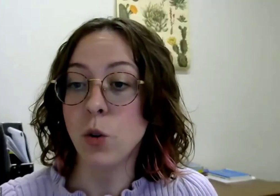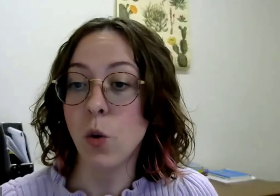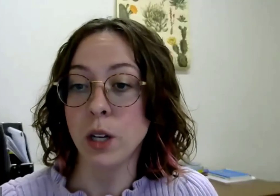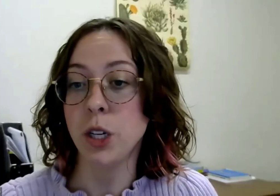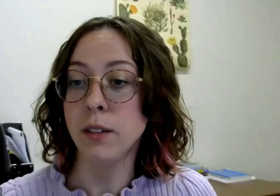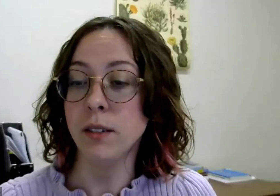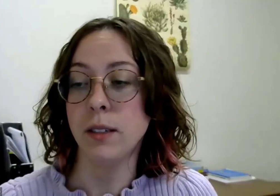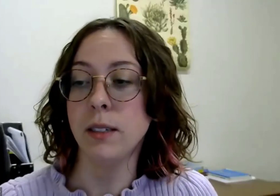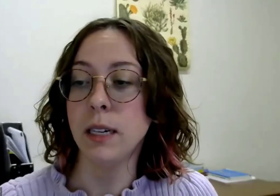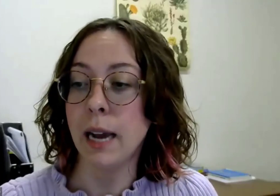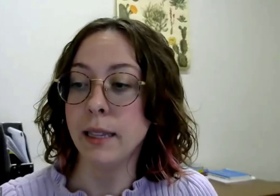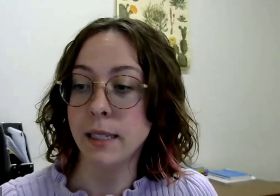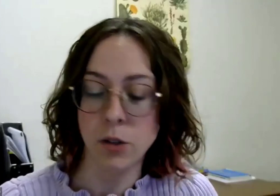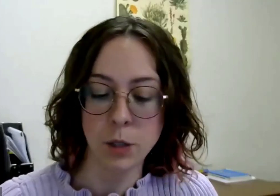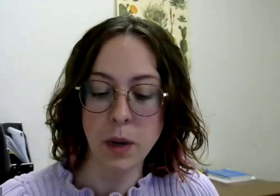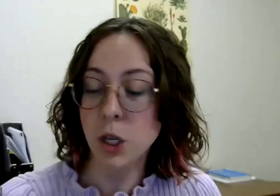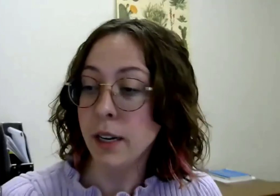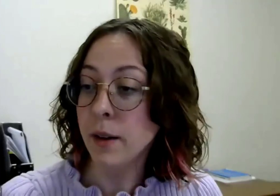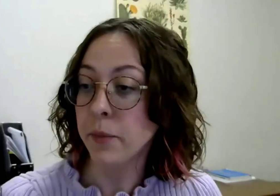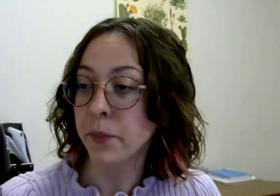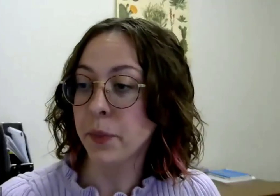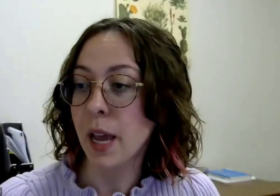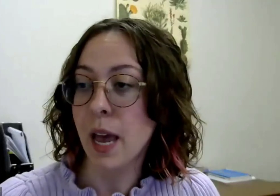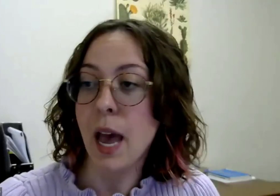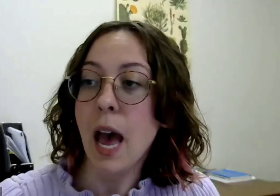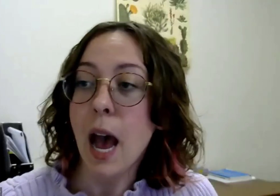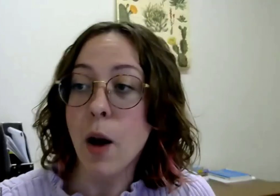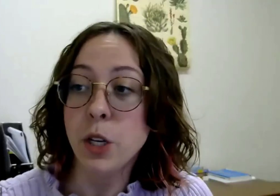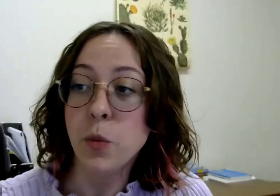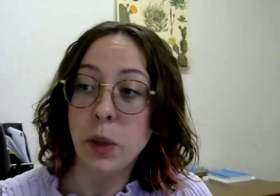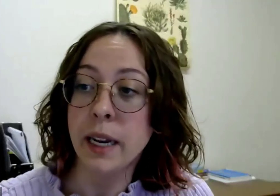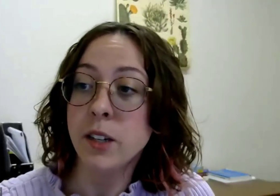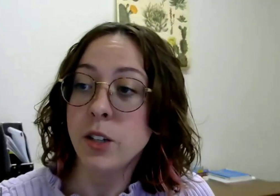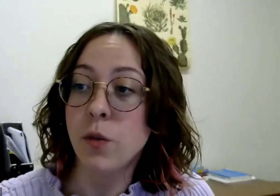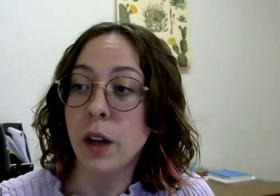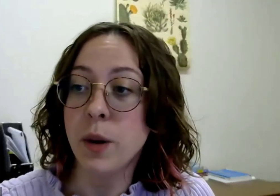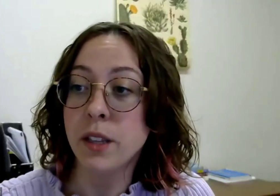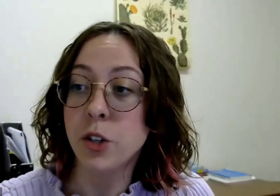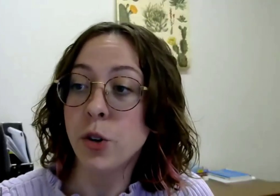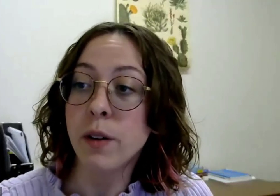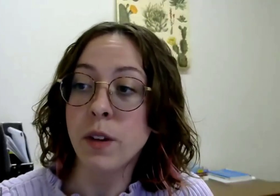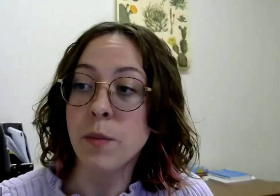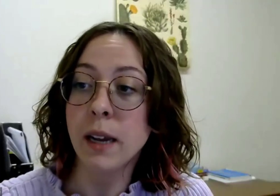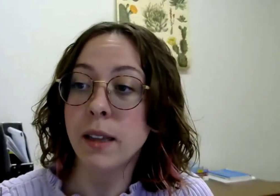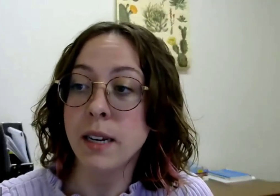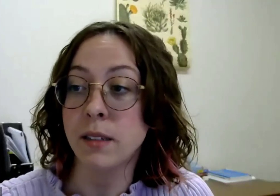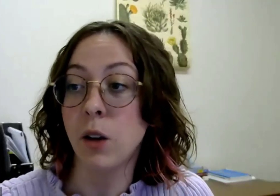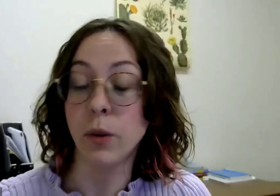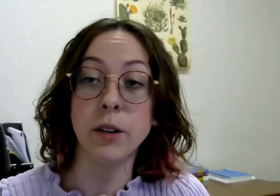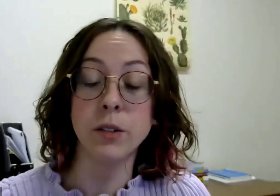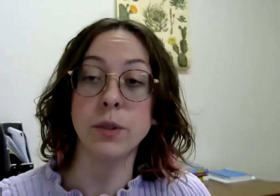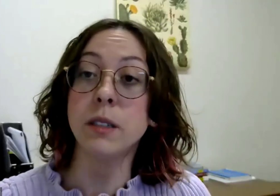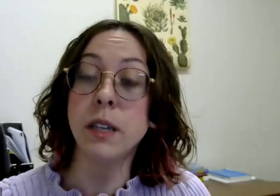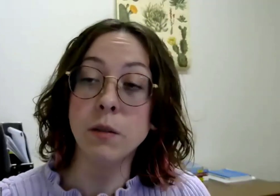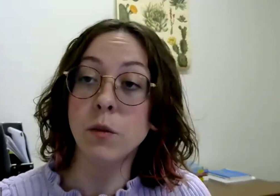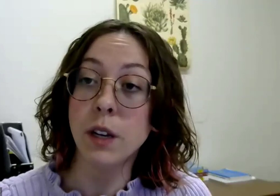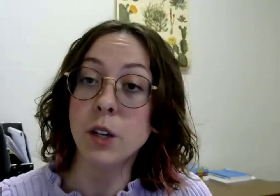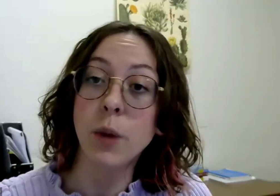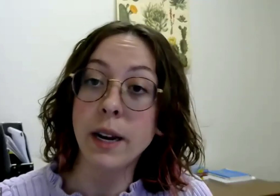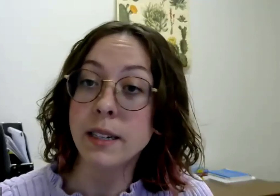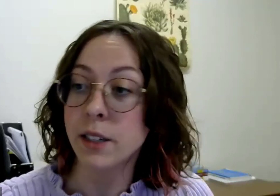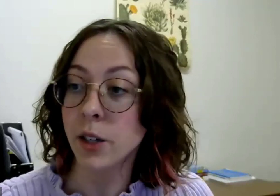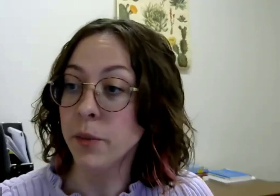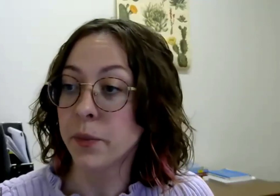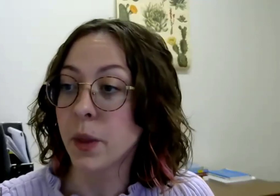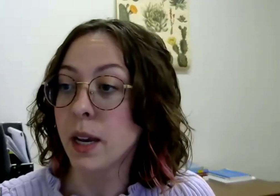are a few questions to guide this introspection. How do you plan to evaluate the tutoring feedback that ESL writers receive in